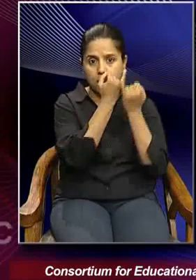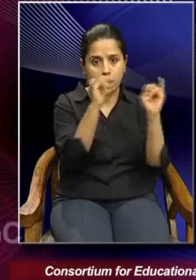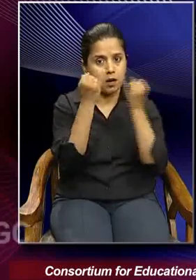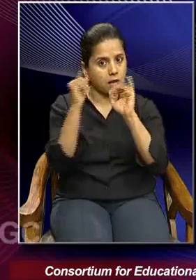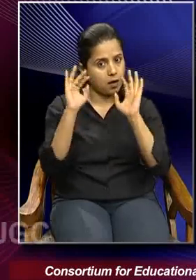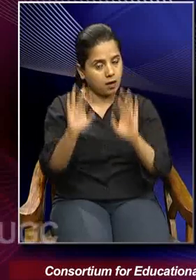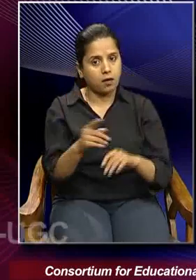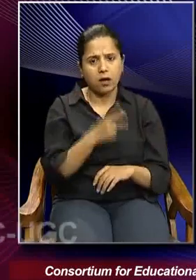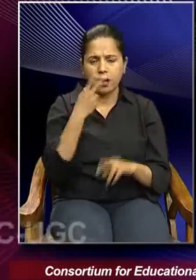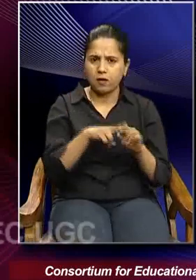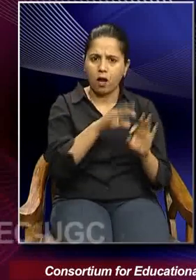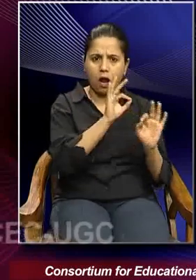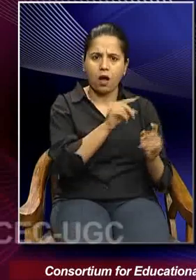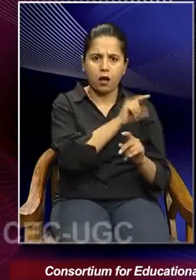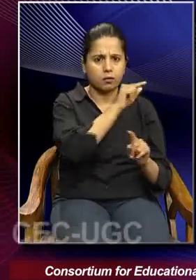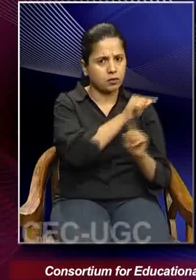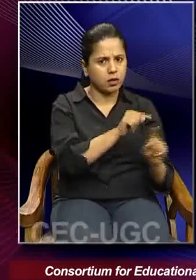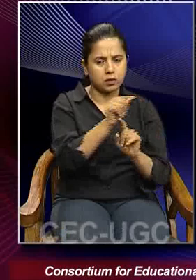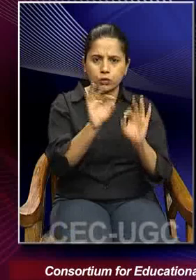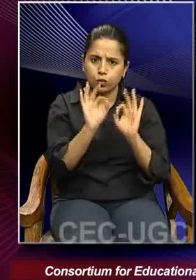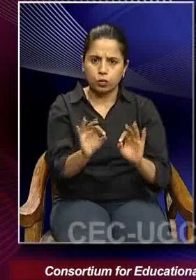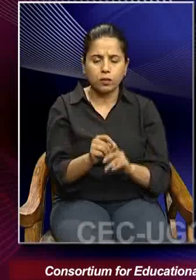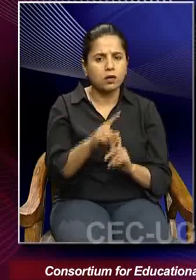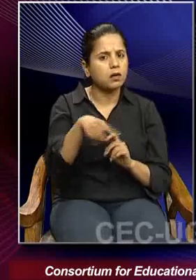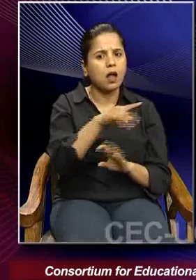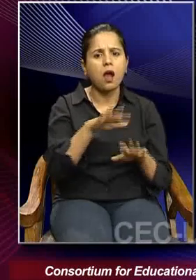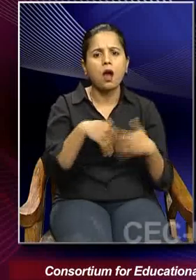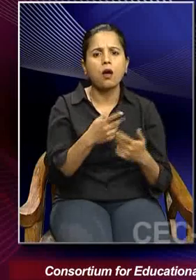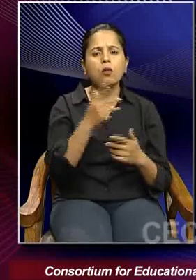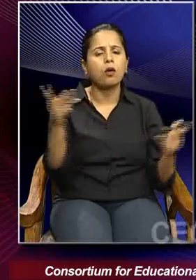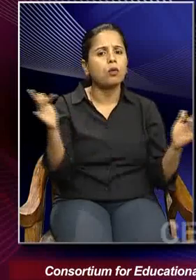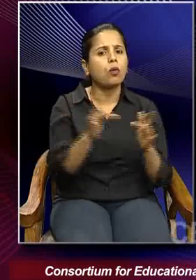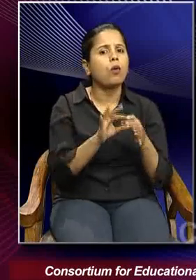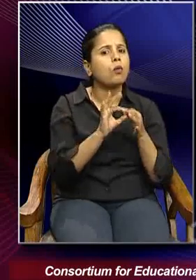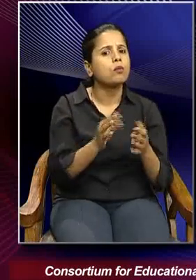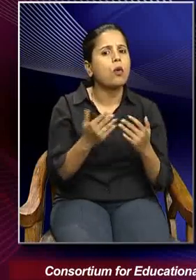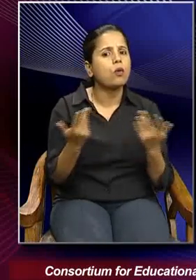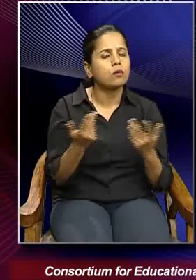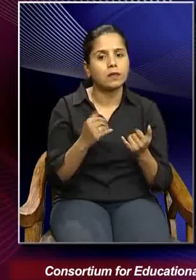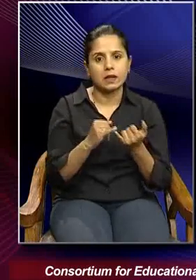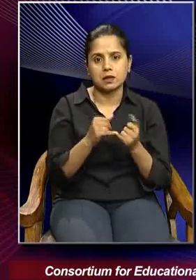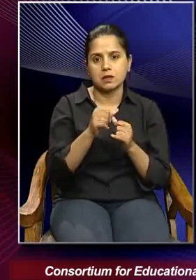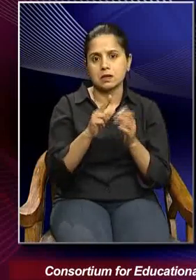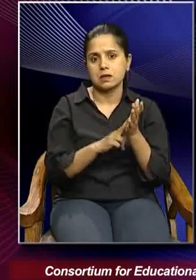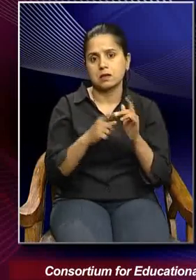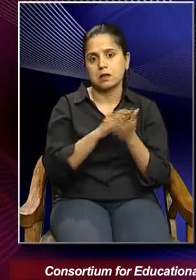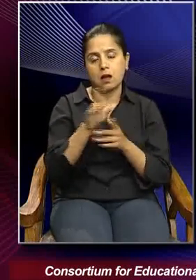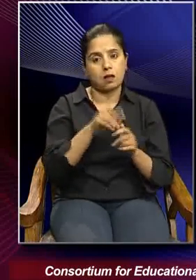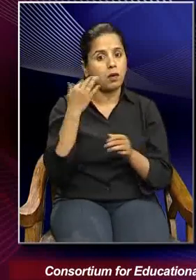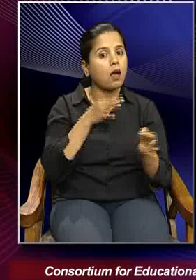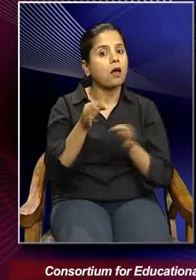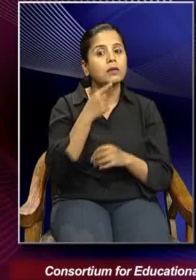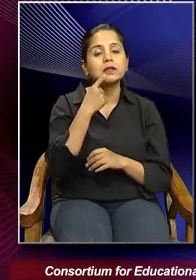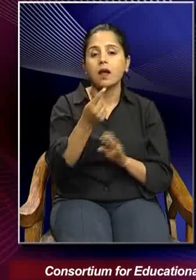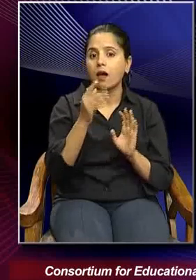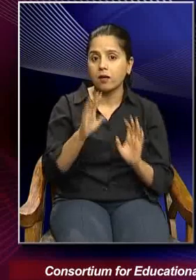are absolute, how can they have a contact? And even when Sāṅkhya is trying to describe it by saying